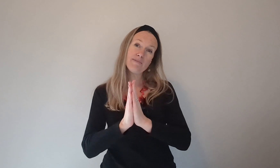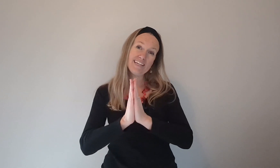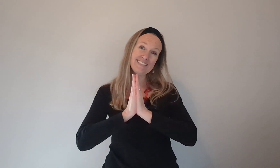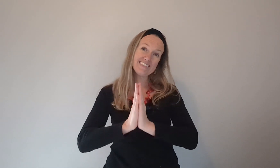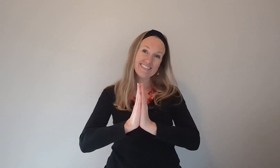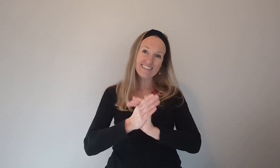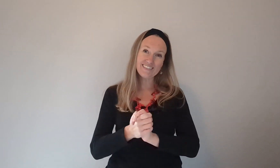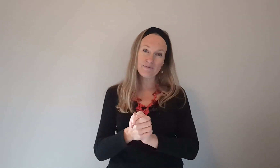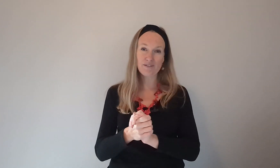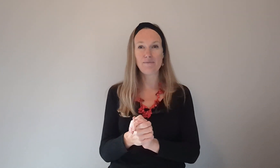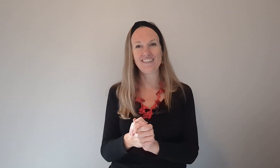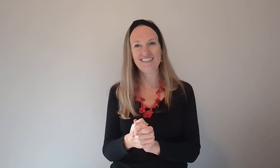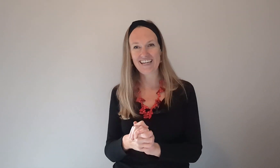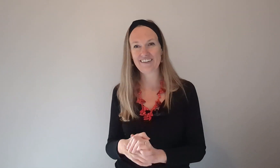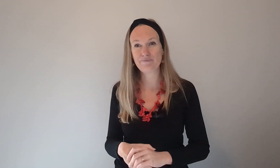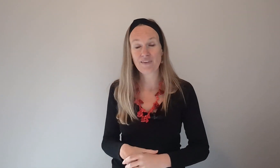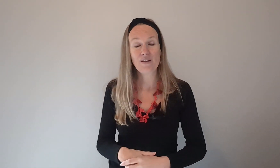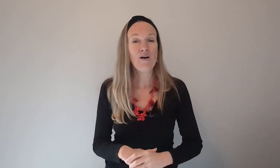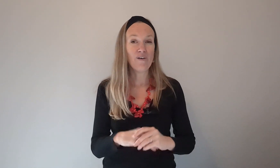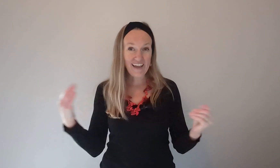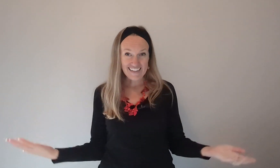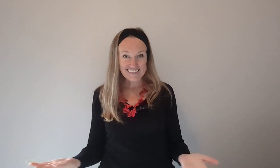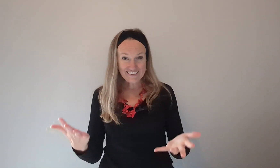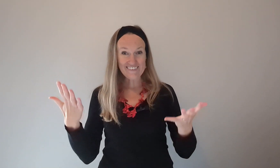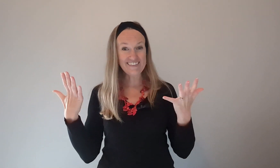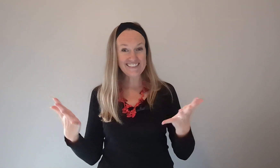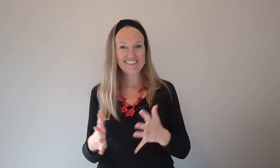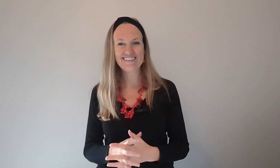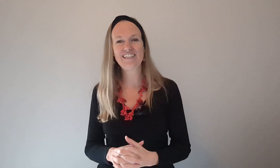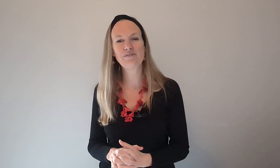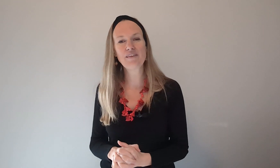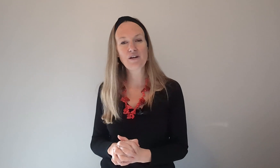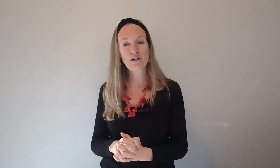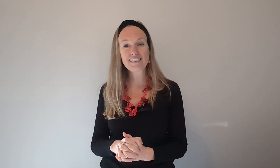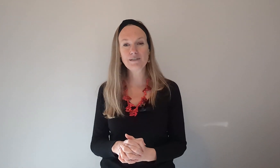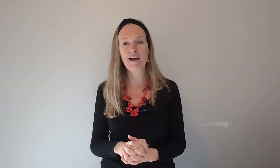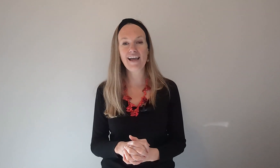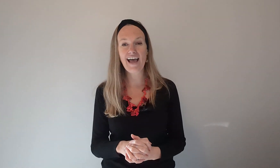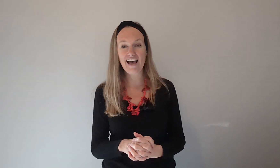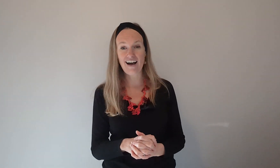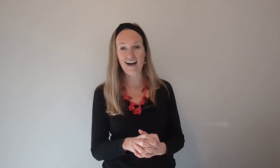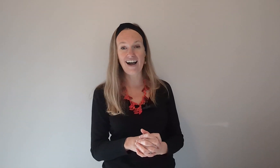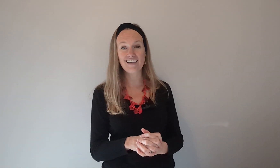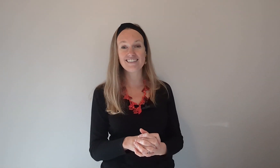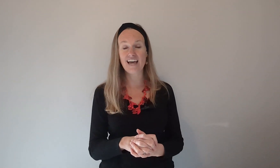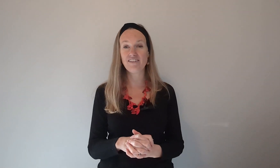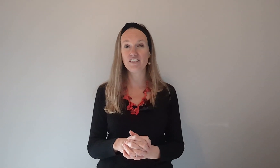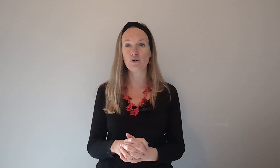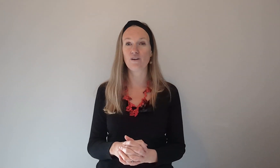please consider subscribing to the channel. Okay, so verse 2 starts with Christ by highest heaven adored.